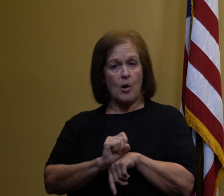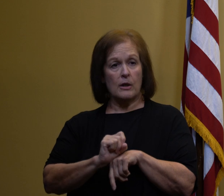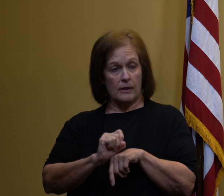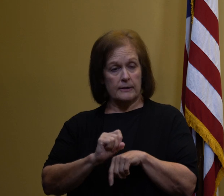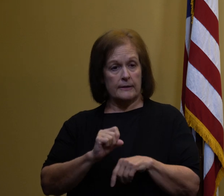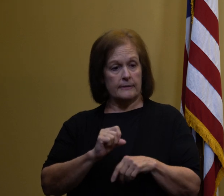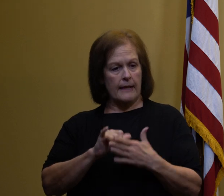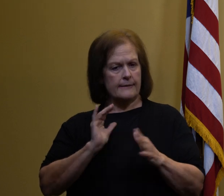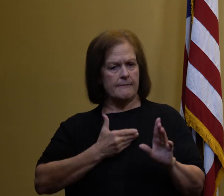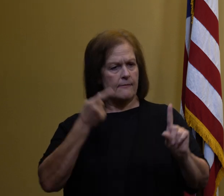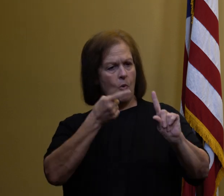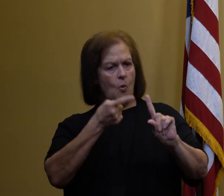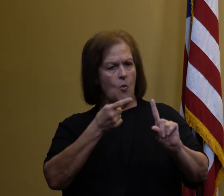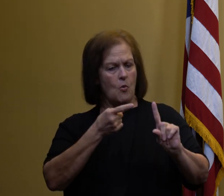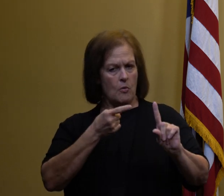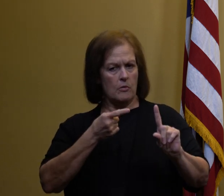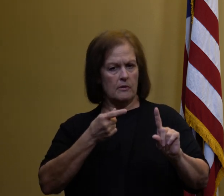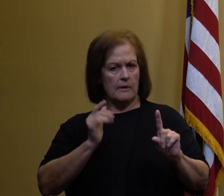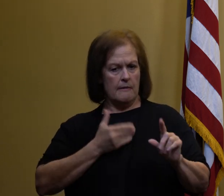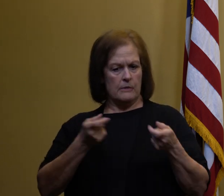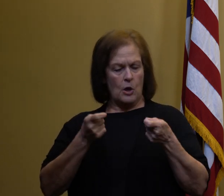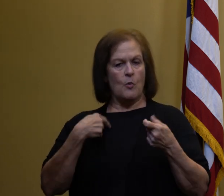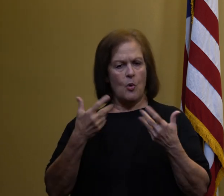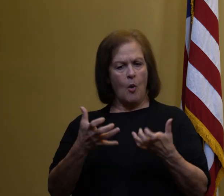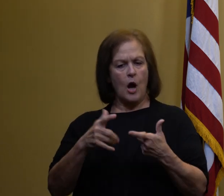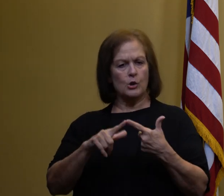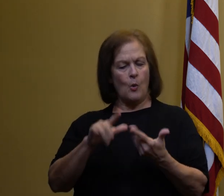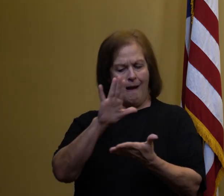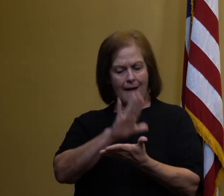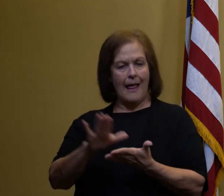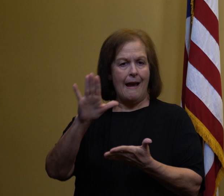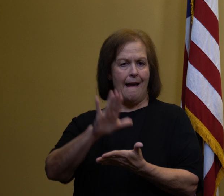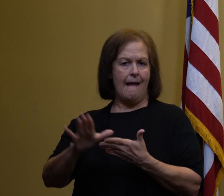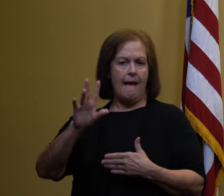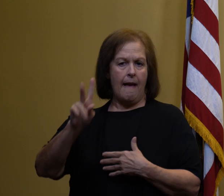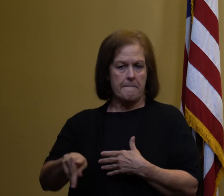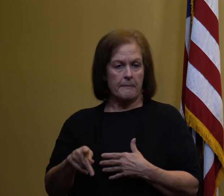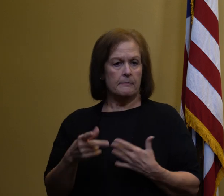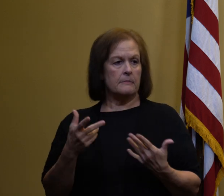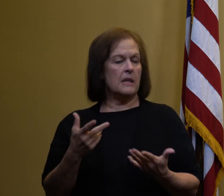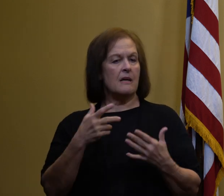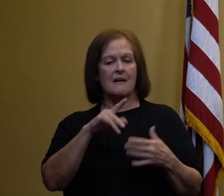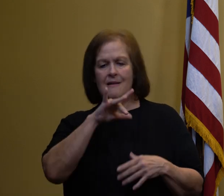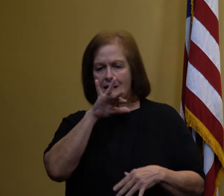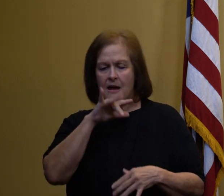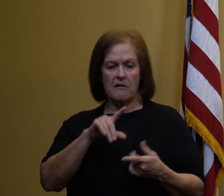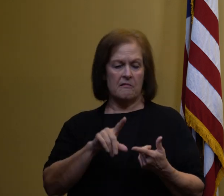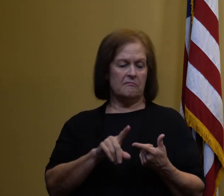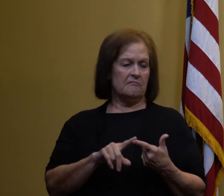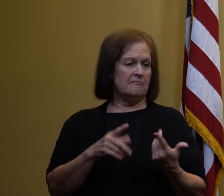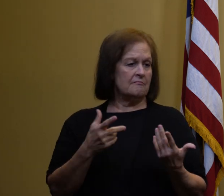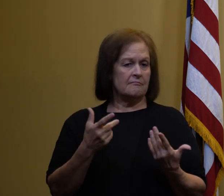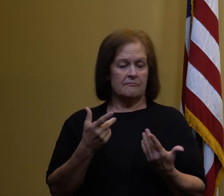my administration of wanting to clean this city up. Free it from litter, free